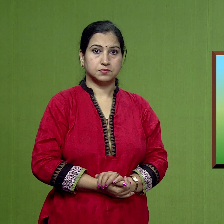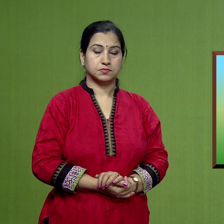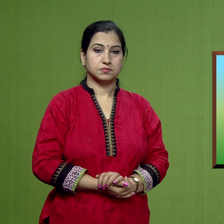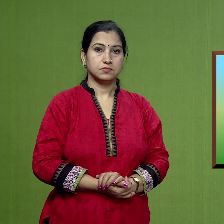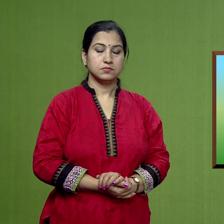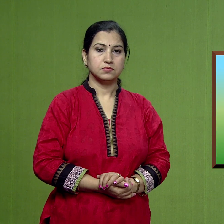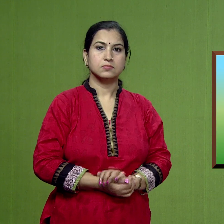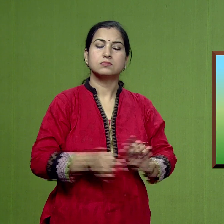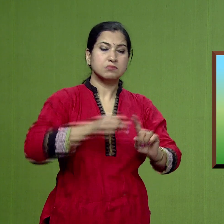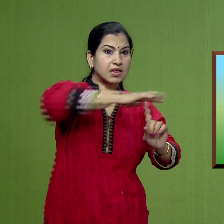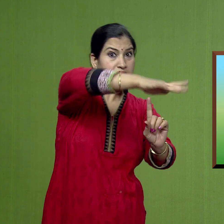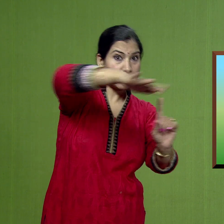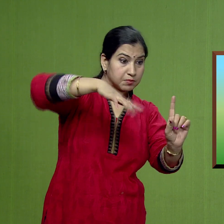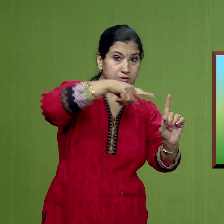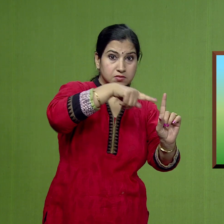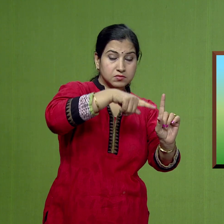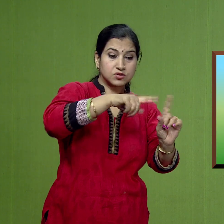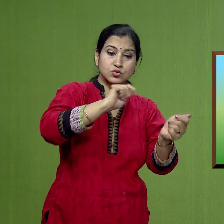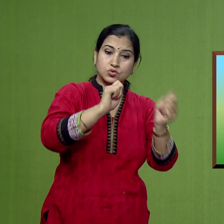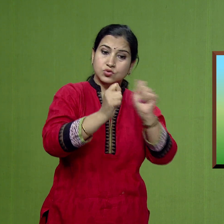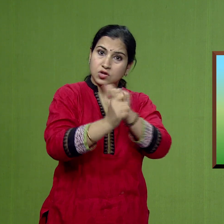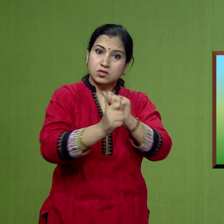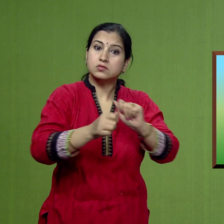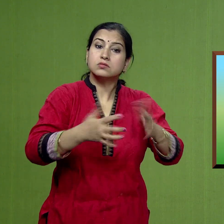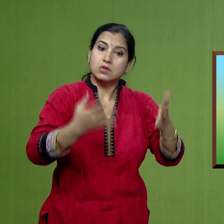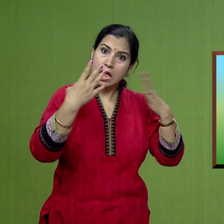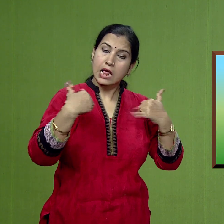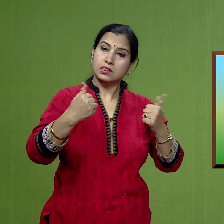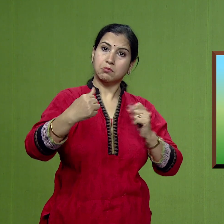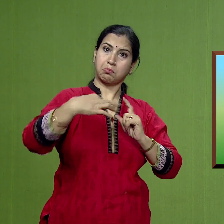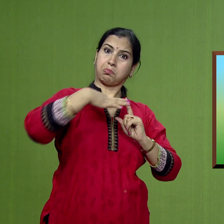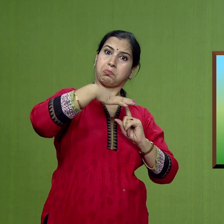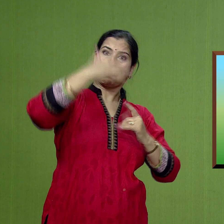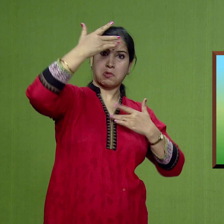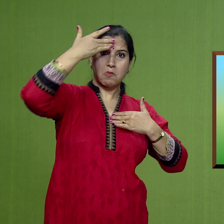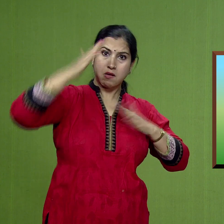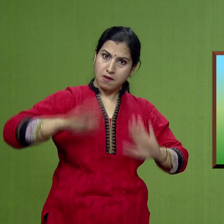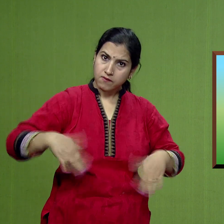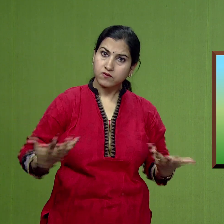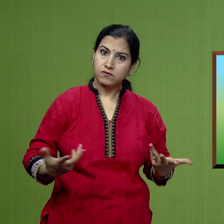Change in environment is causing health problems for the mankind.